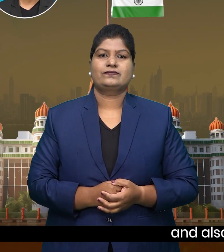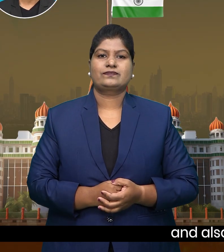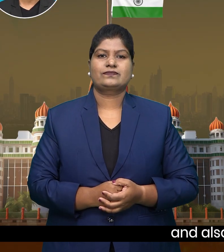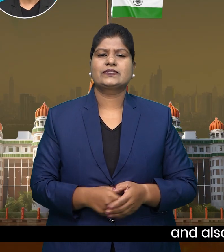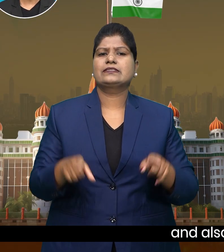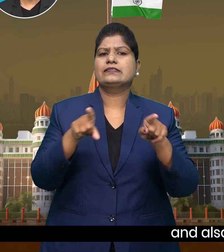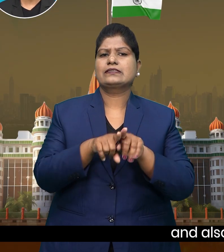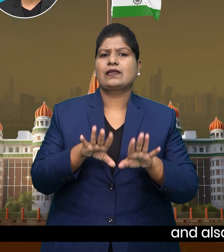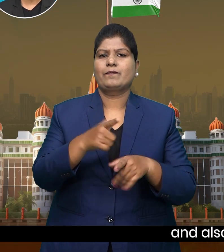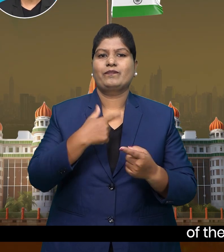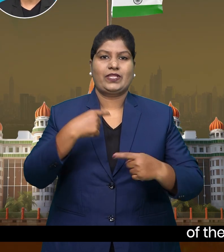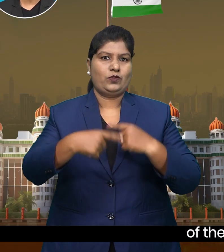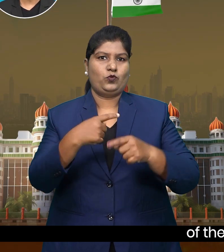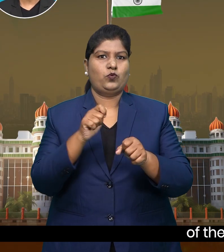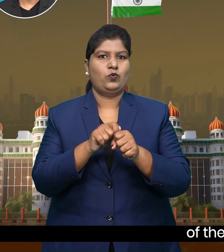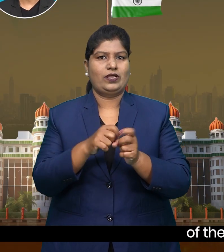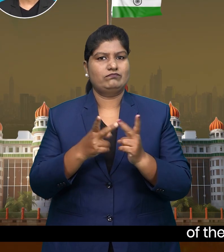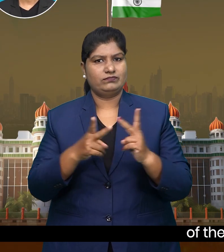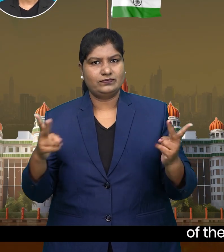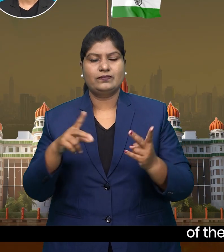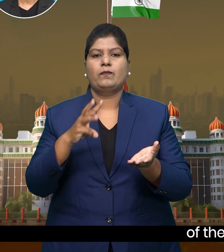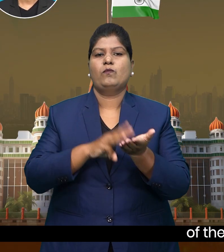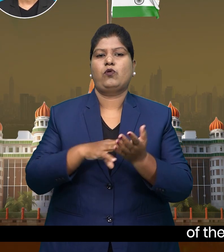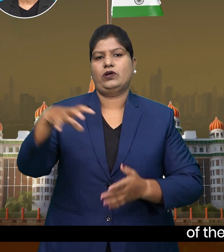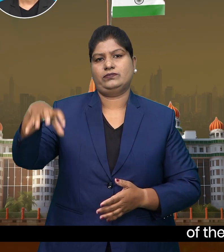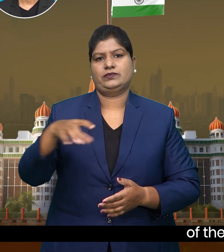and also for regular work of the municipalities.